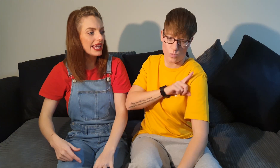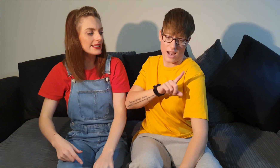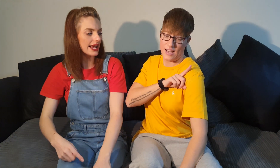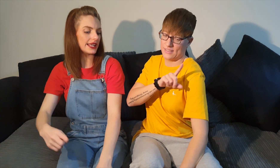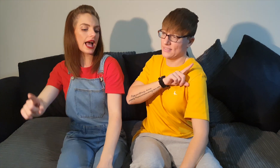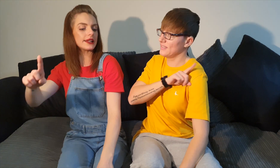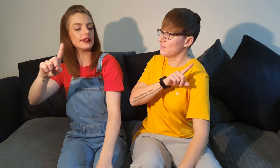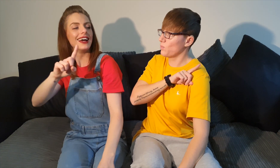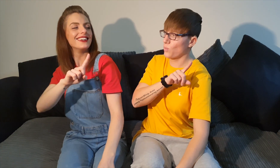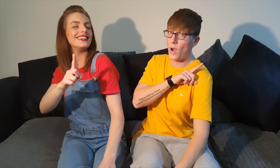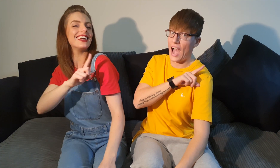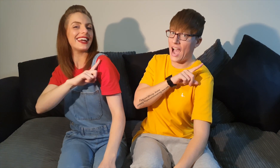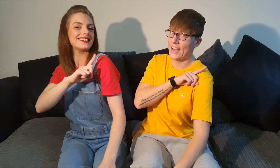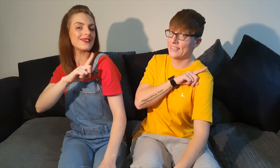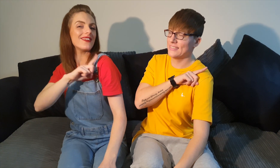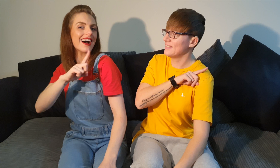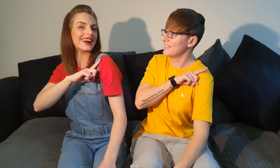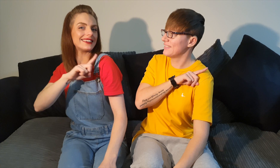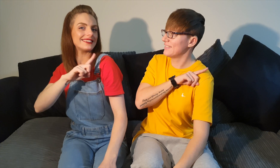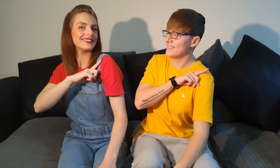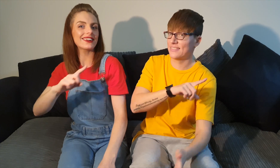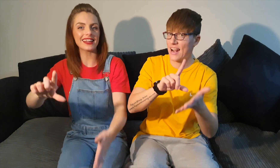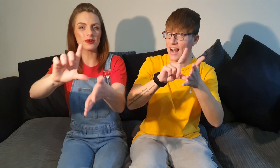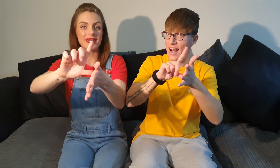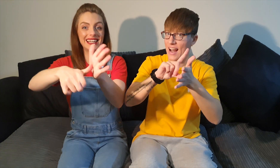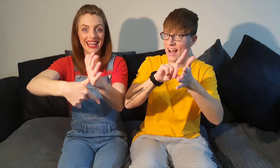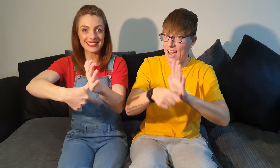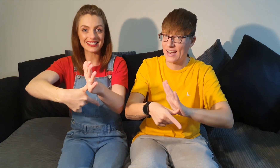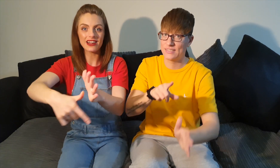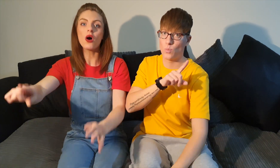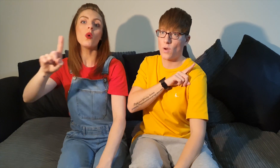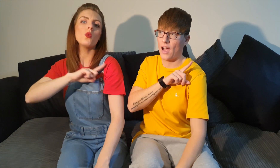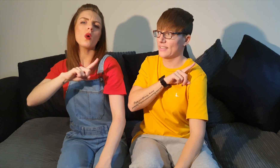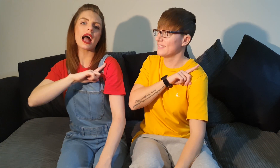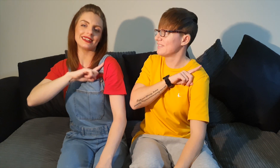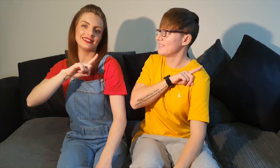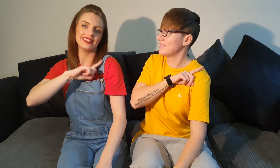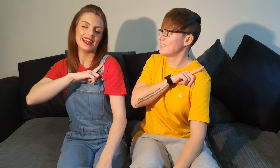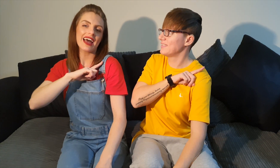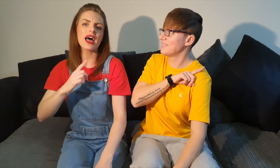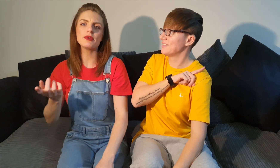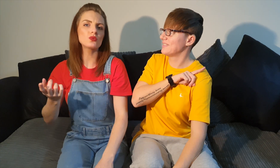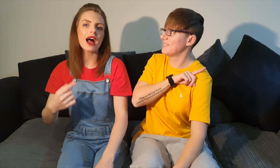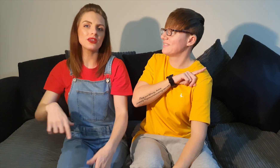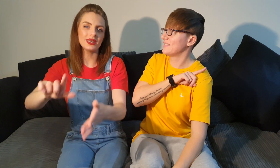late, Kelly-Ann? Late, why? Okay, so it'll be late. Why? And that means why are you